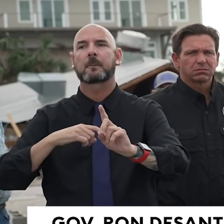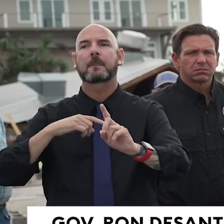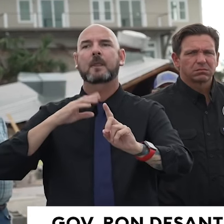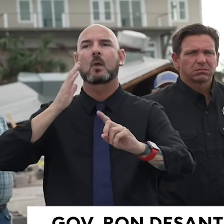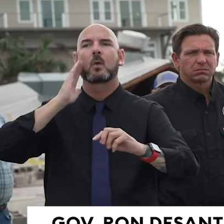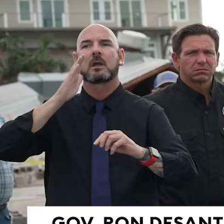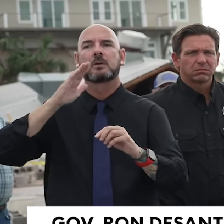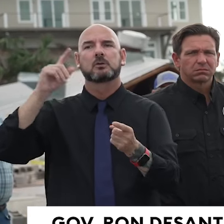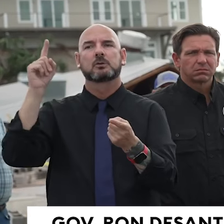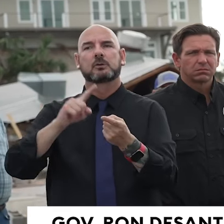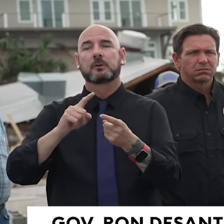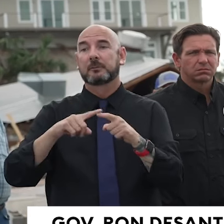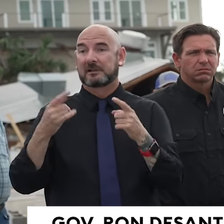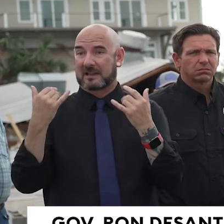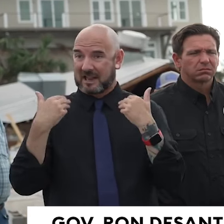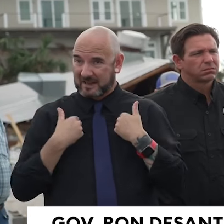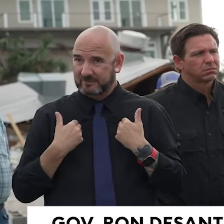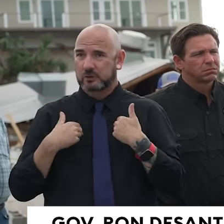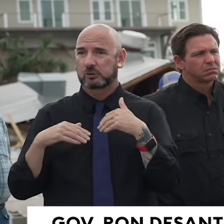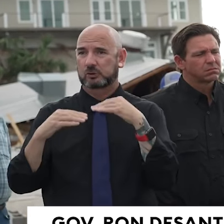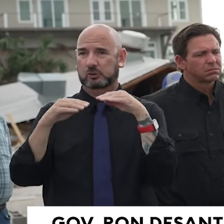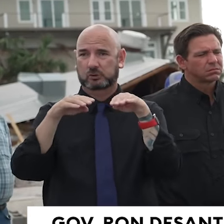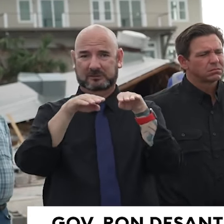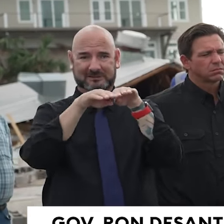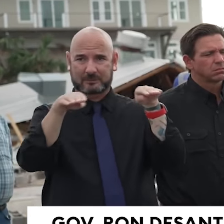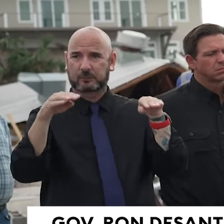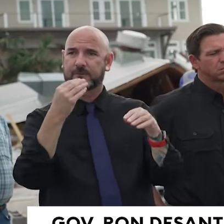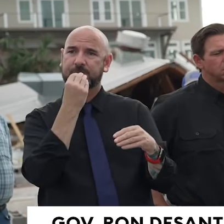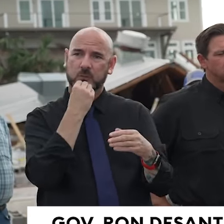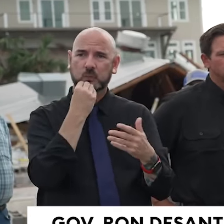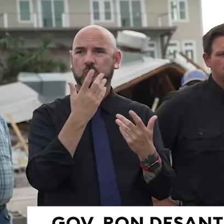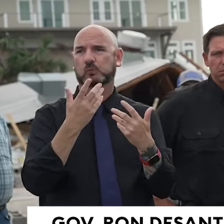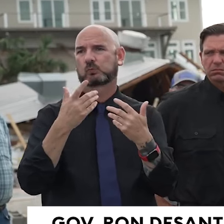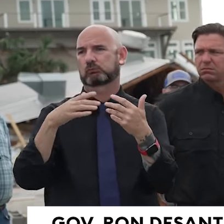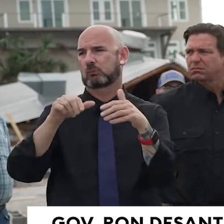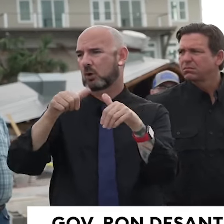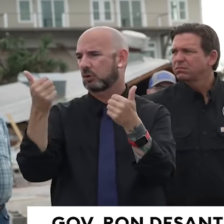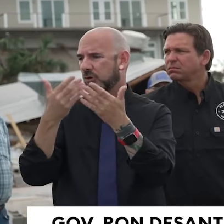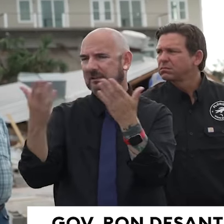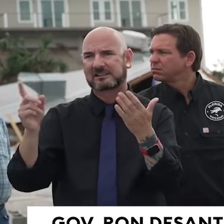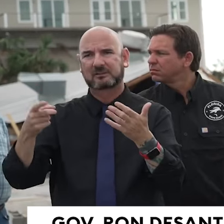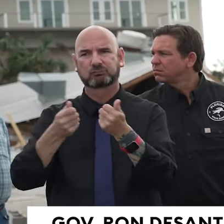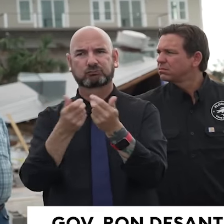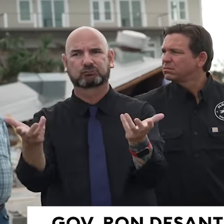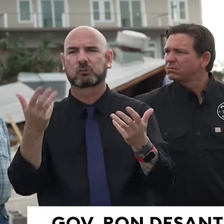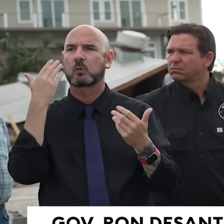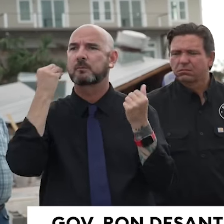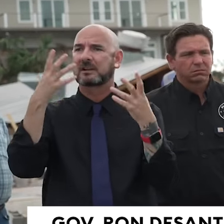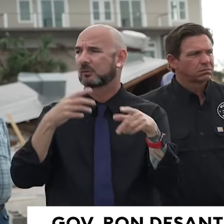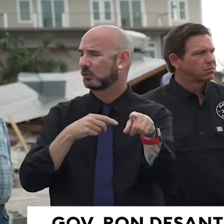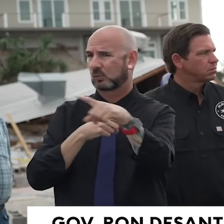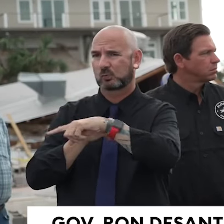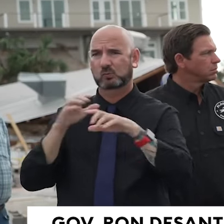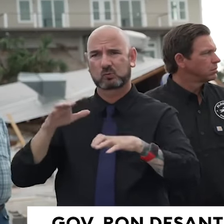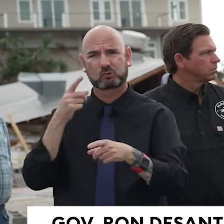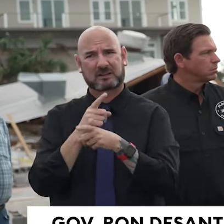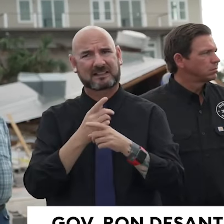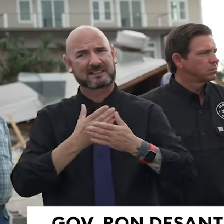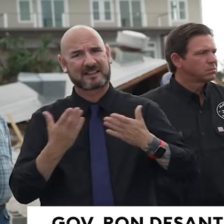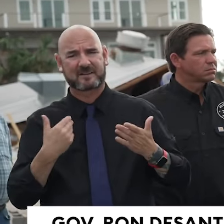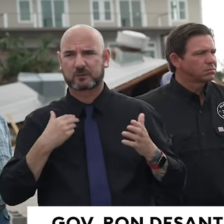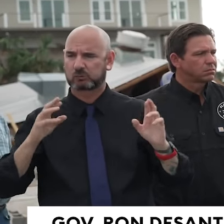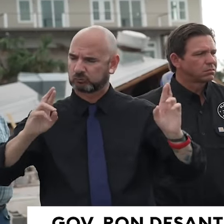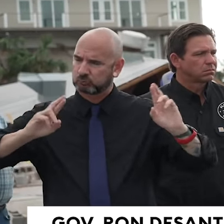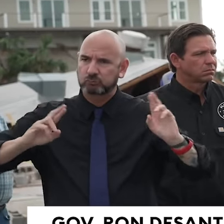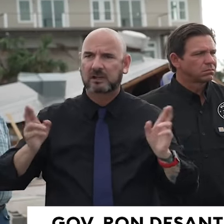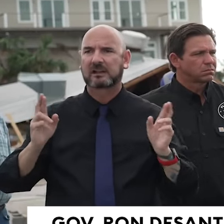have shelf-stable food, water, and other items that you may need. I know that many of you do the right thing and you have a preparedness kit,